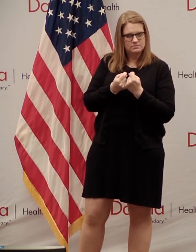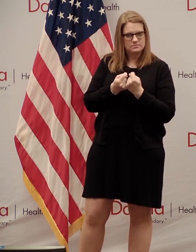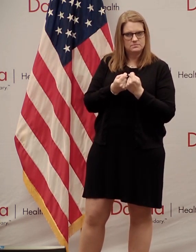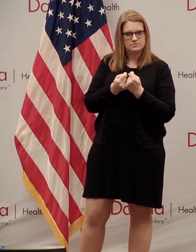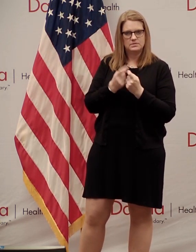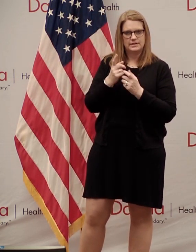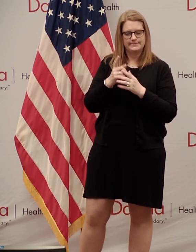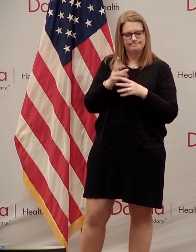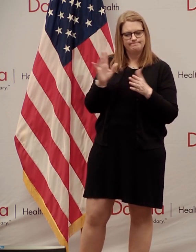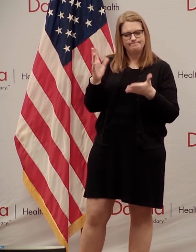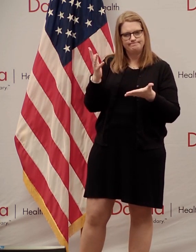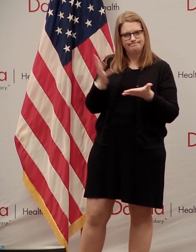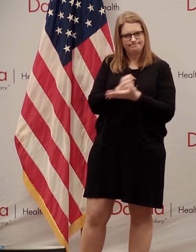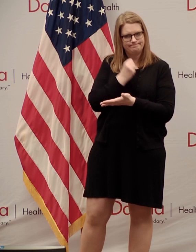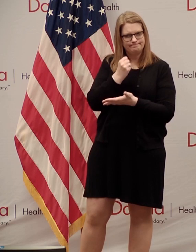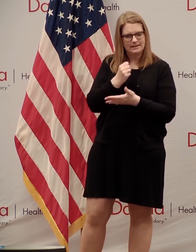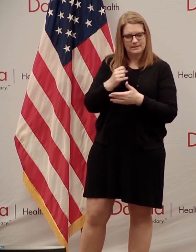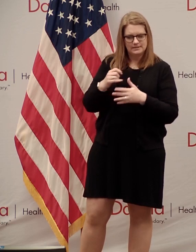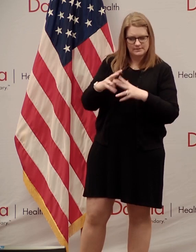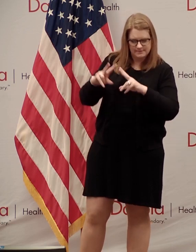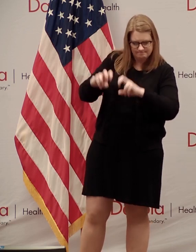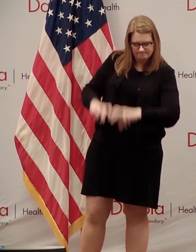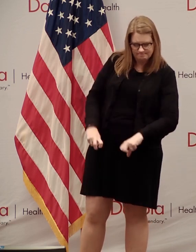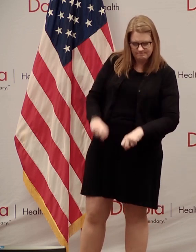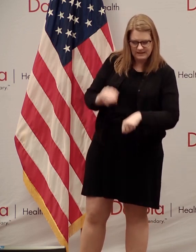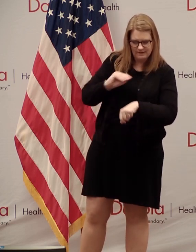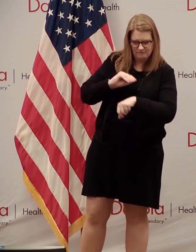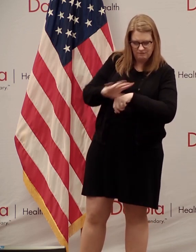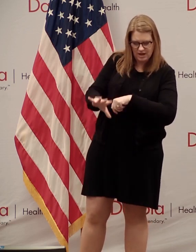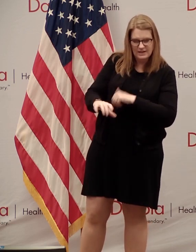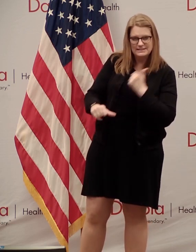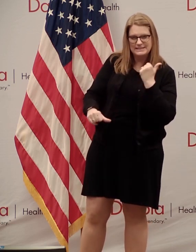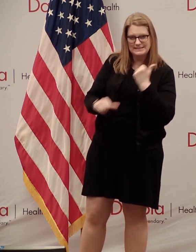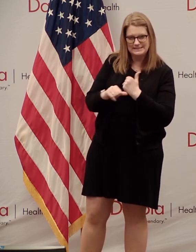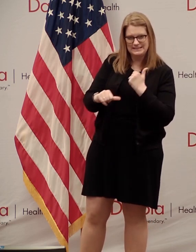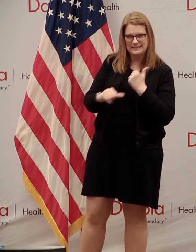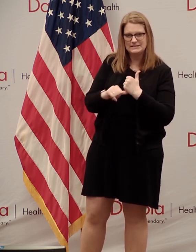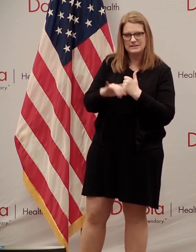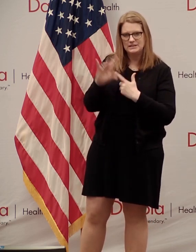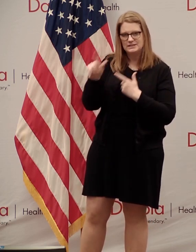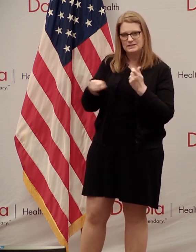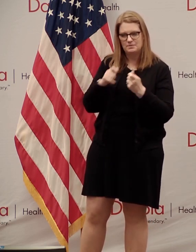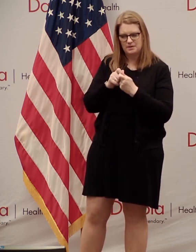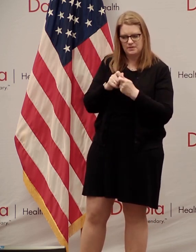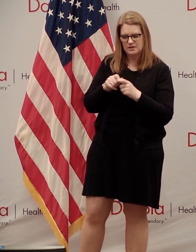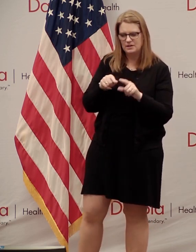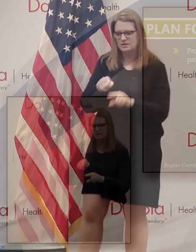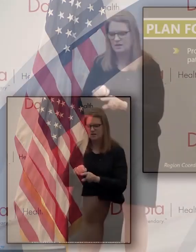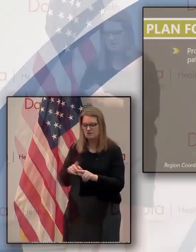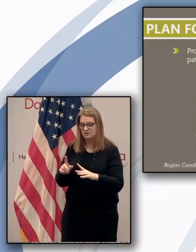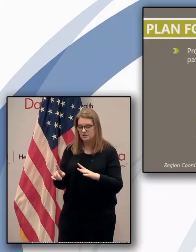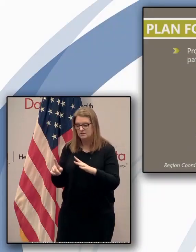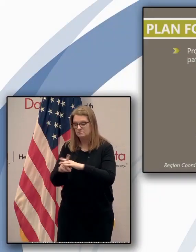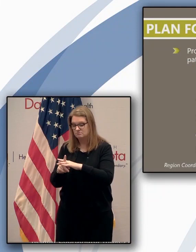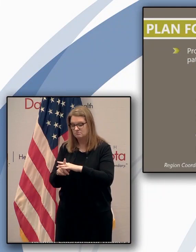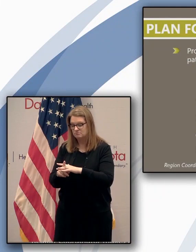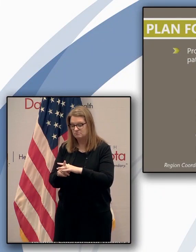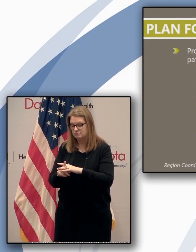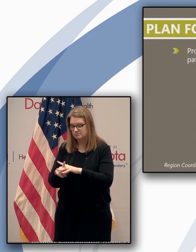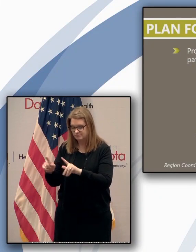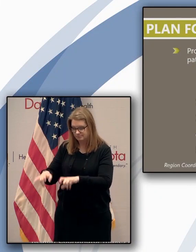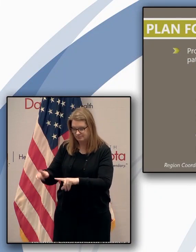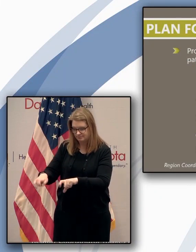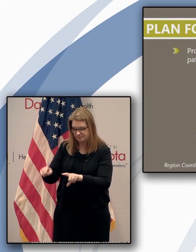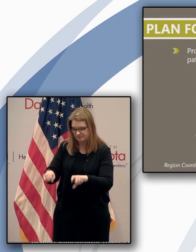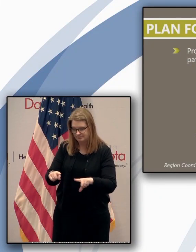assess, advise, assist, and specifically direct transfer from congregate living facilities when